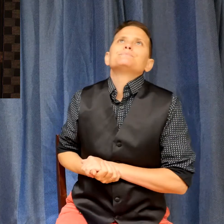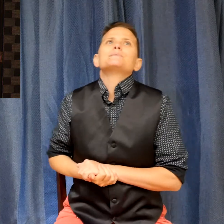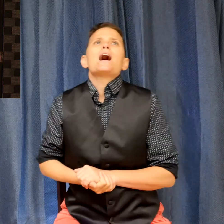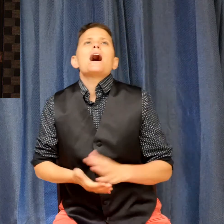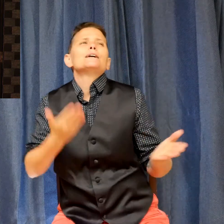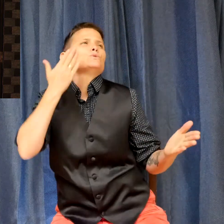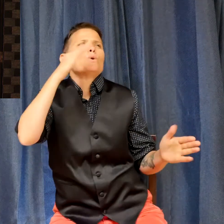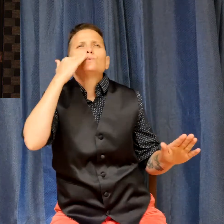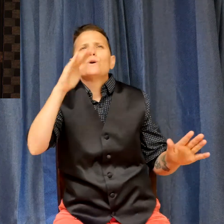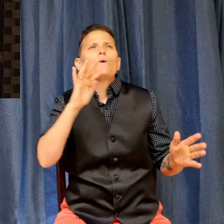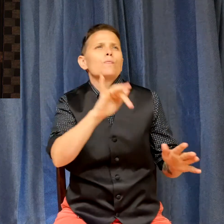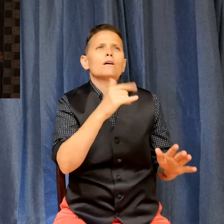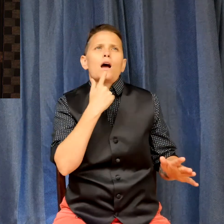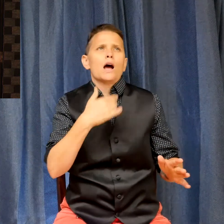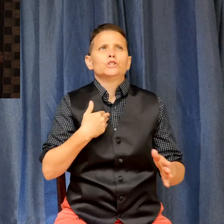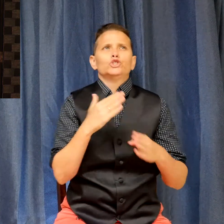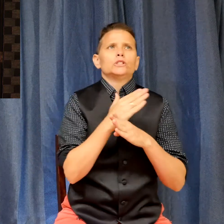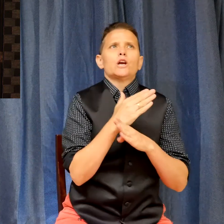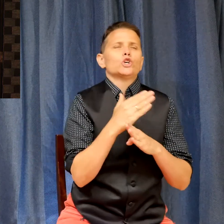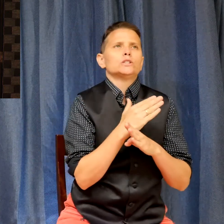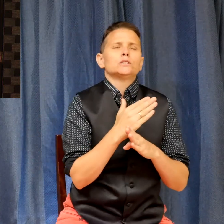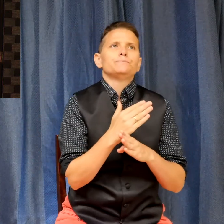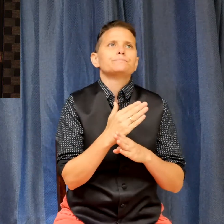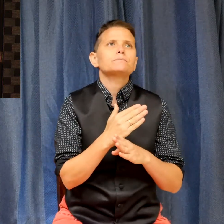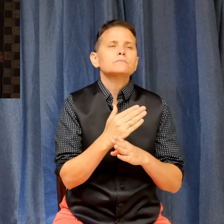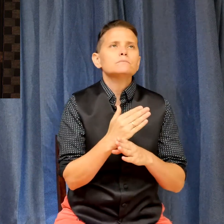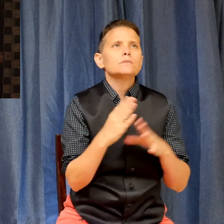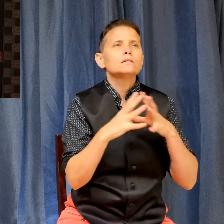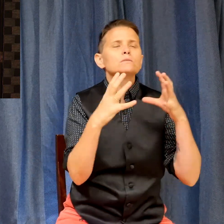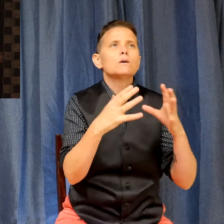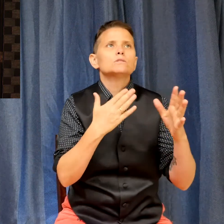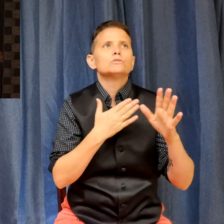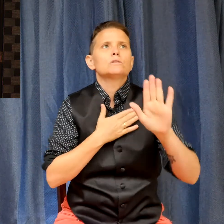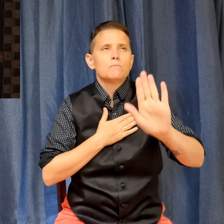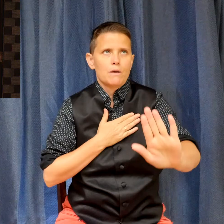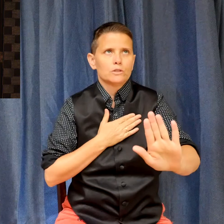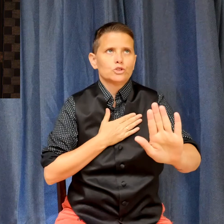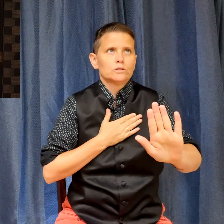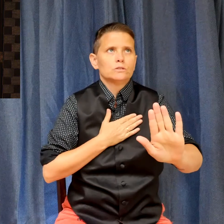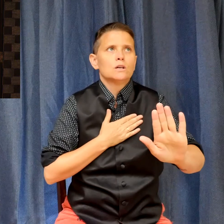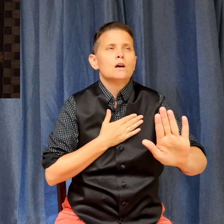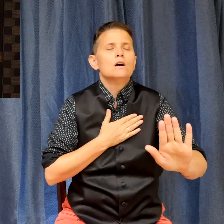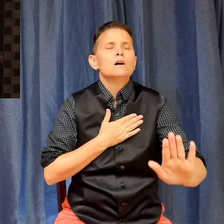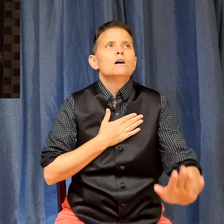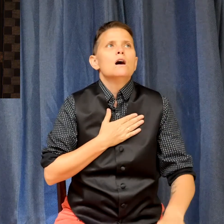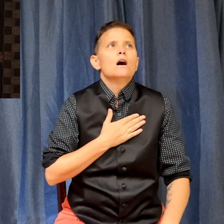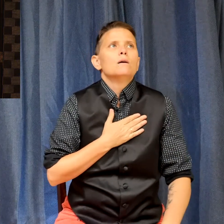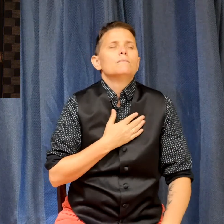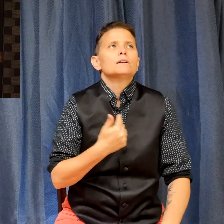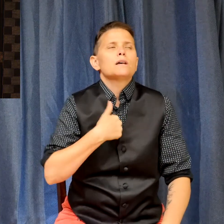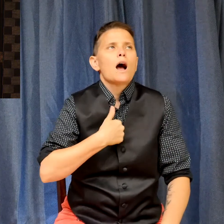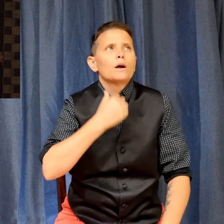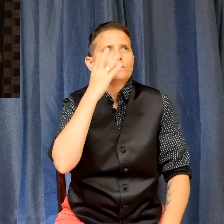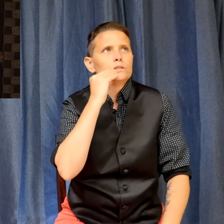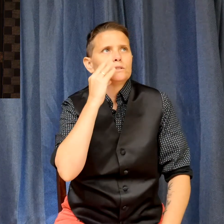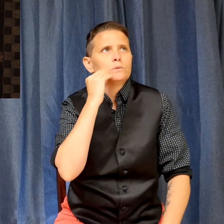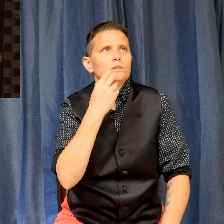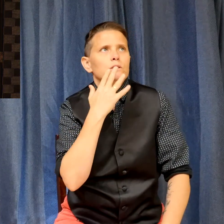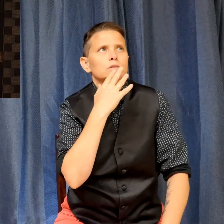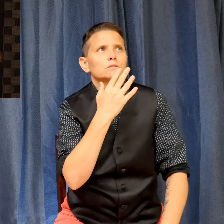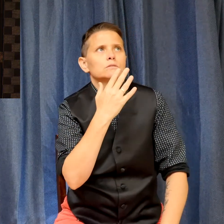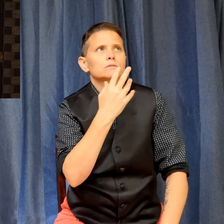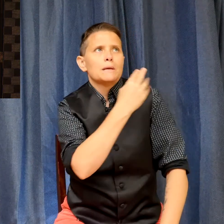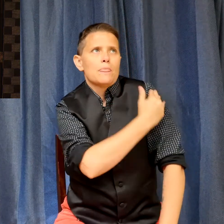gave them as much compassion as they deserved. Do the best we can, right? Yeah, you do the best you can